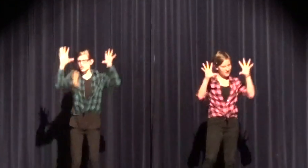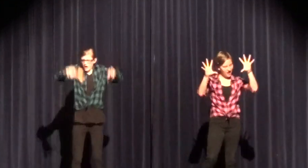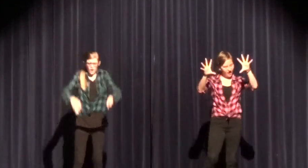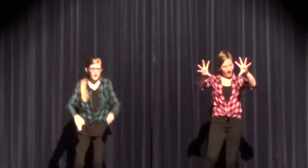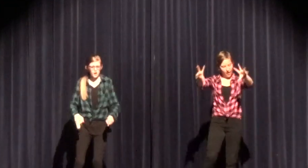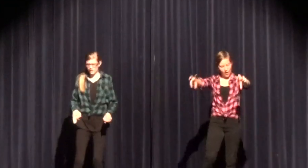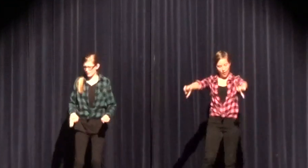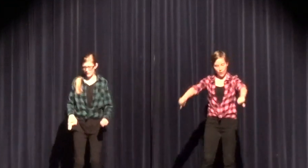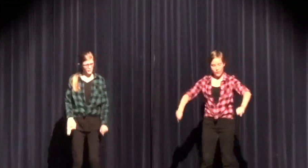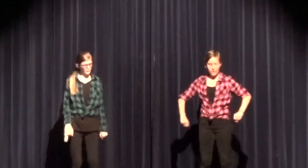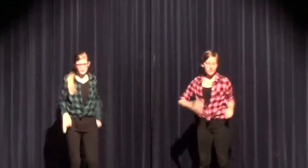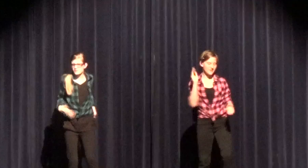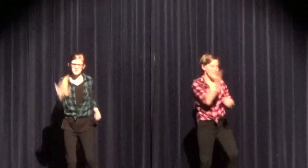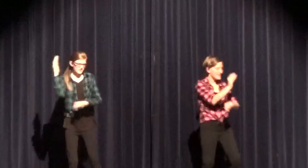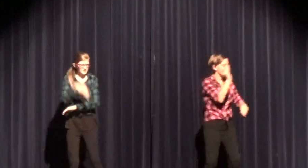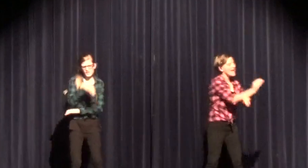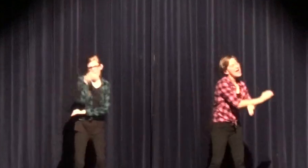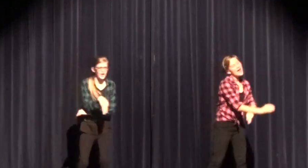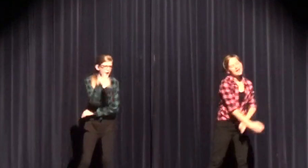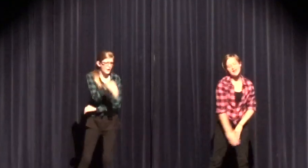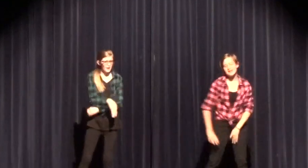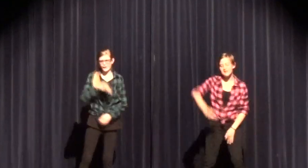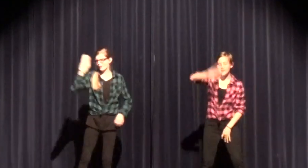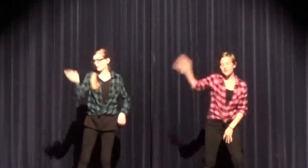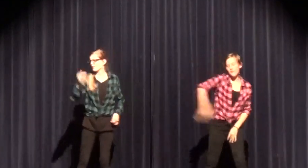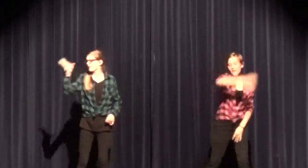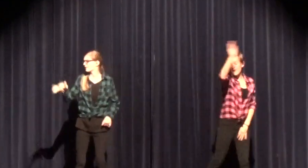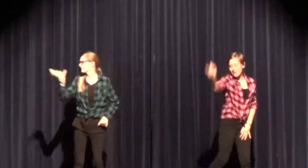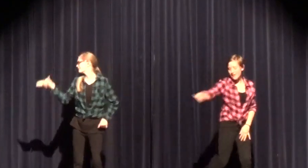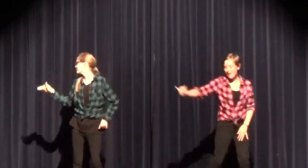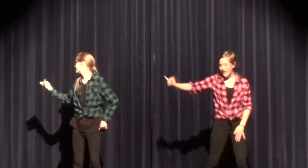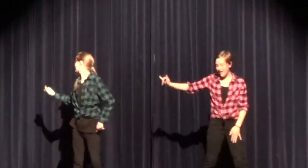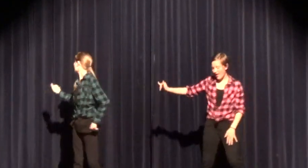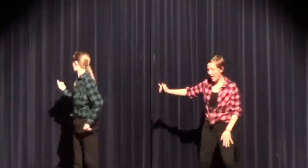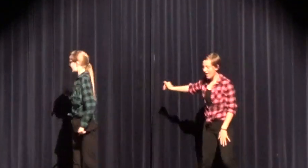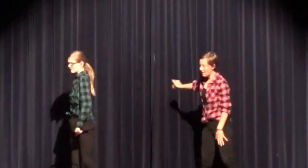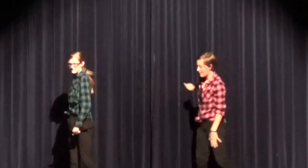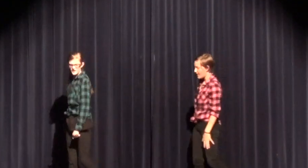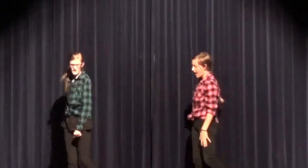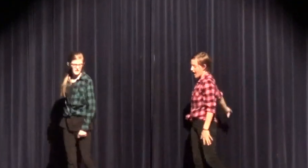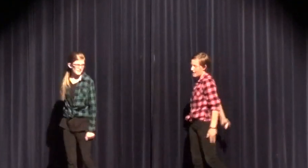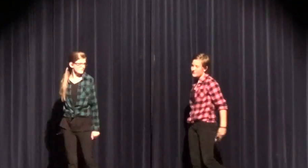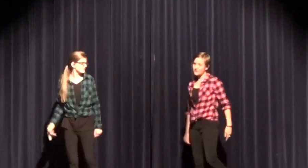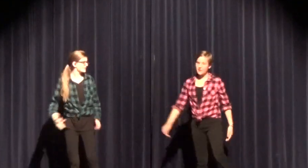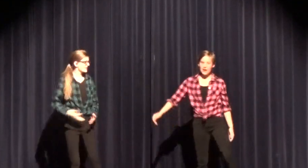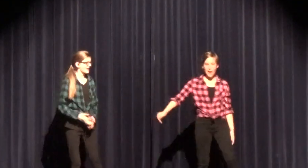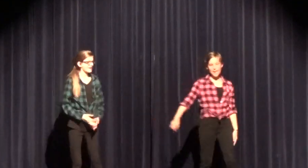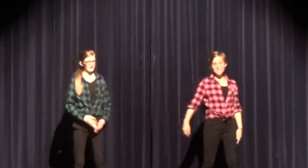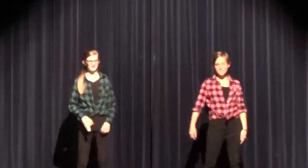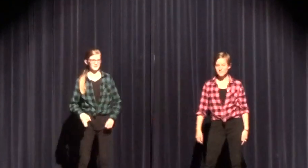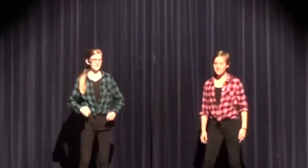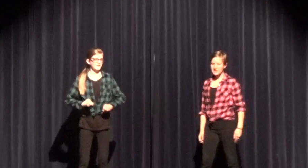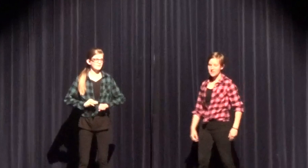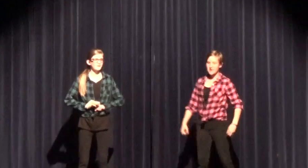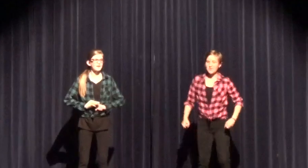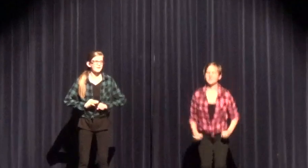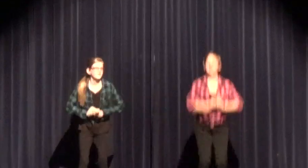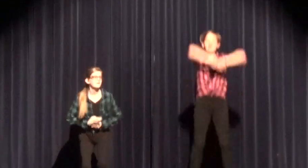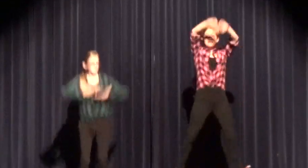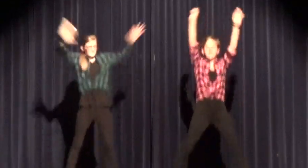on the night, like a perfect July Cause baby you're